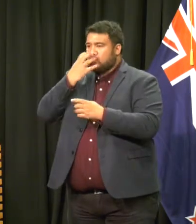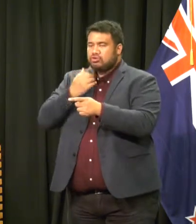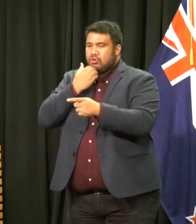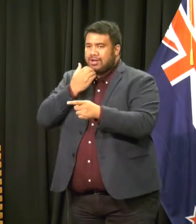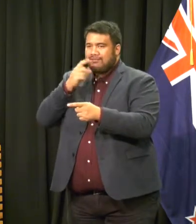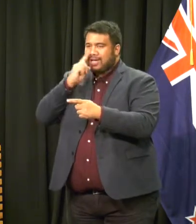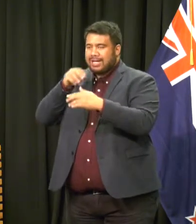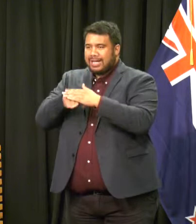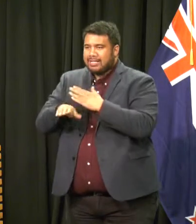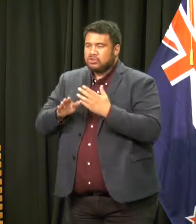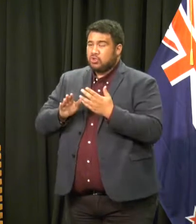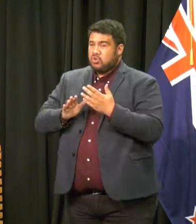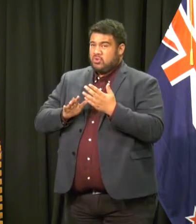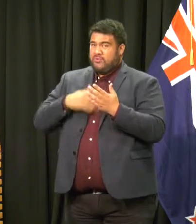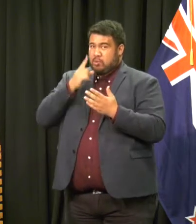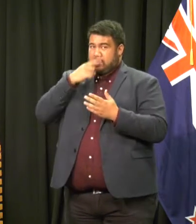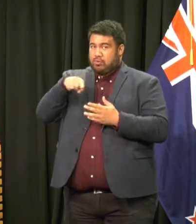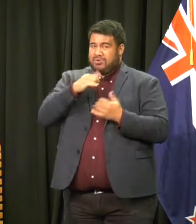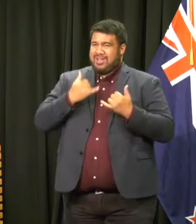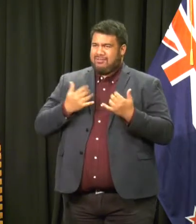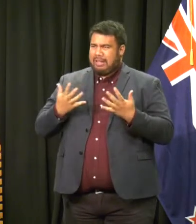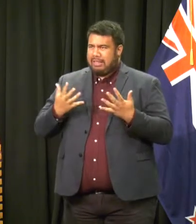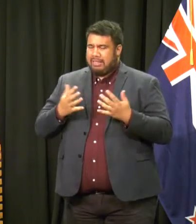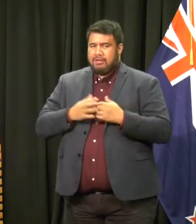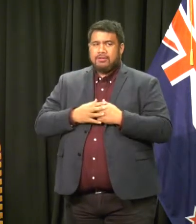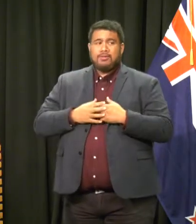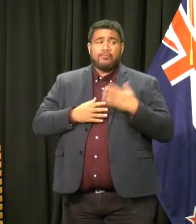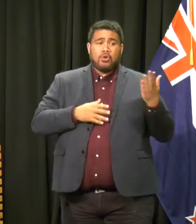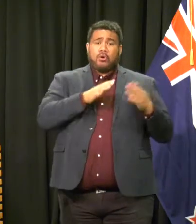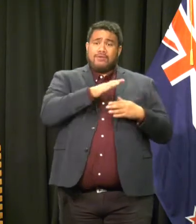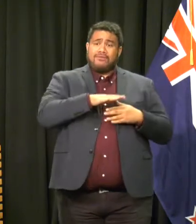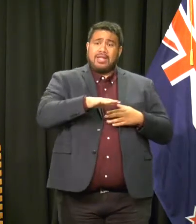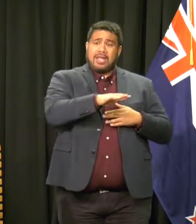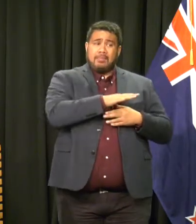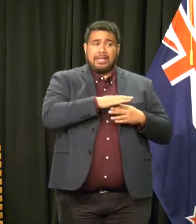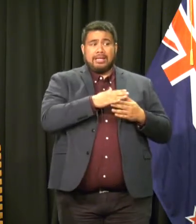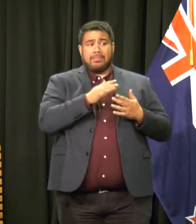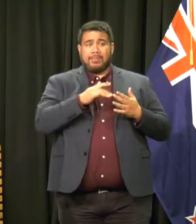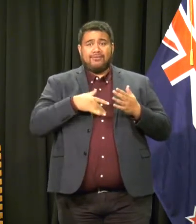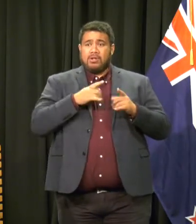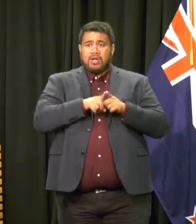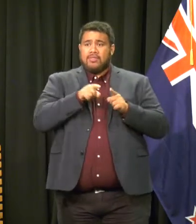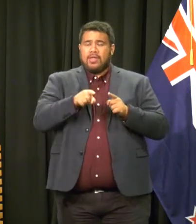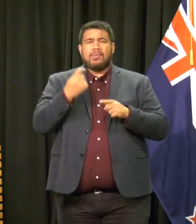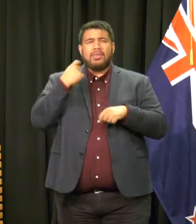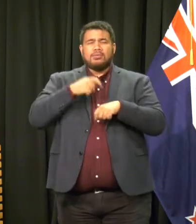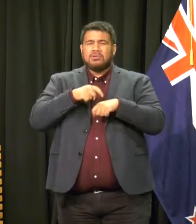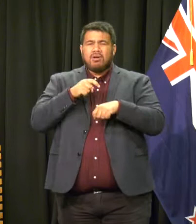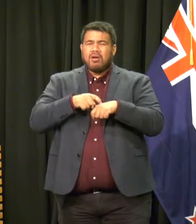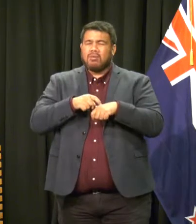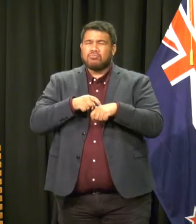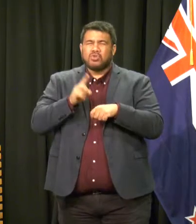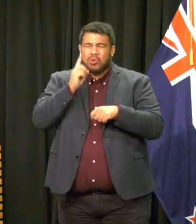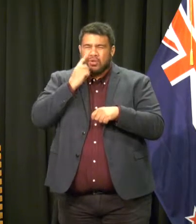that wasn't that's a question really for the family members, but certainly that wasn't the impression that I was left with at the time.